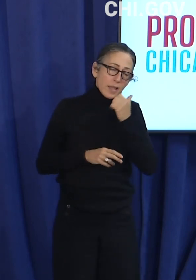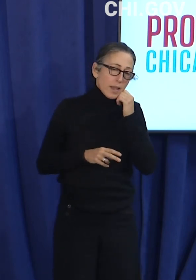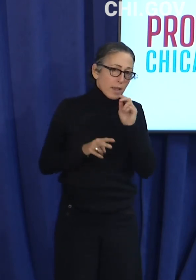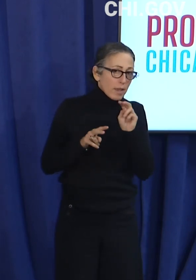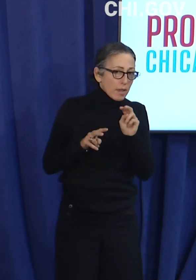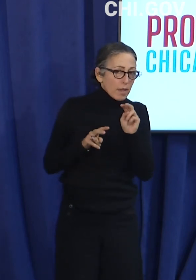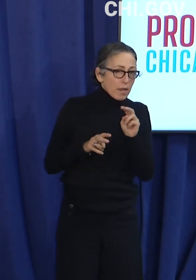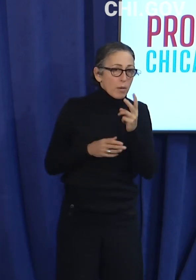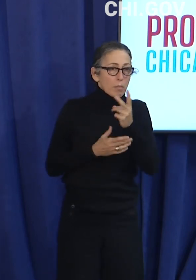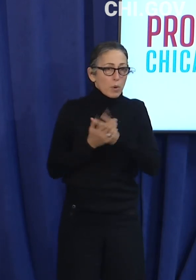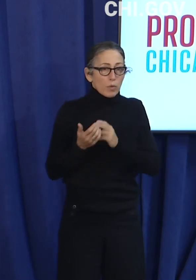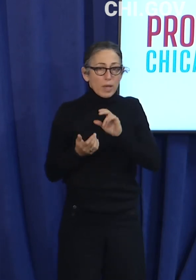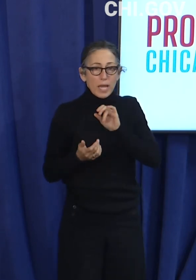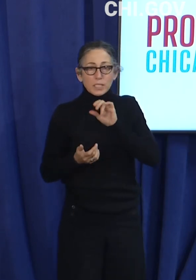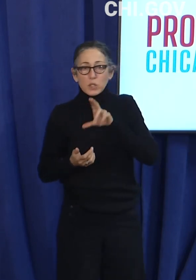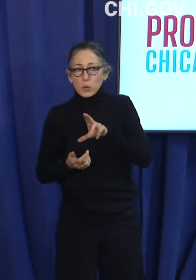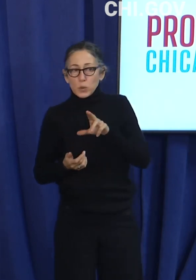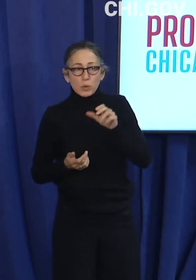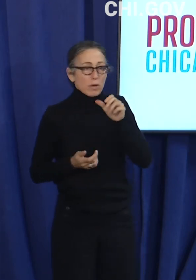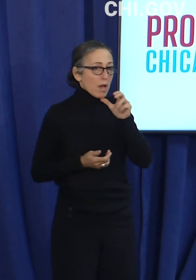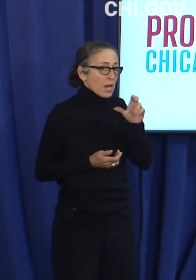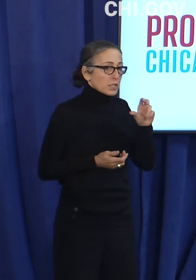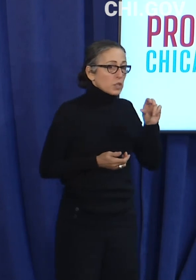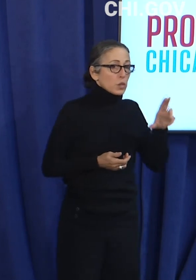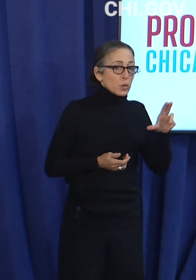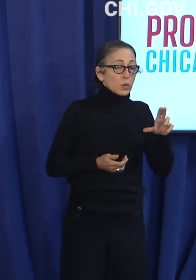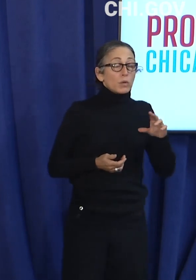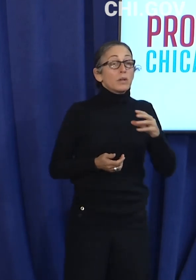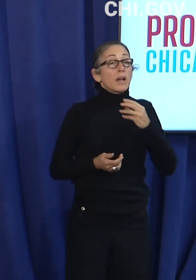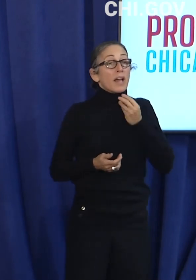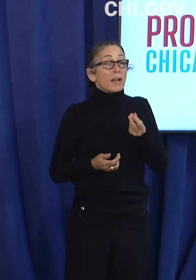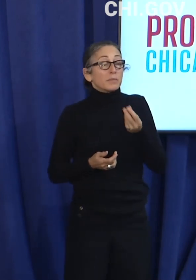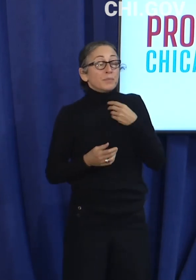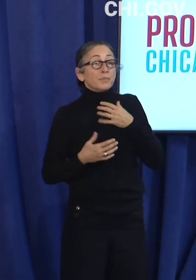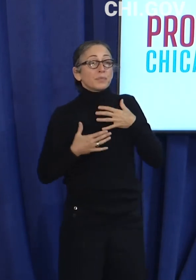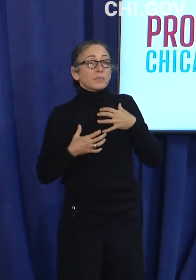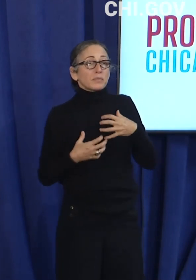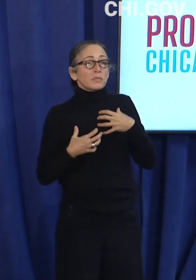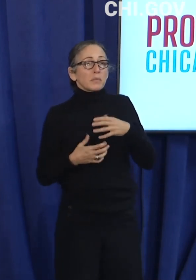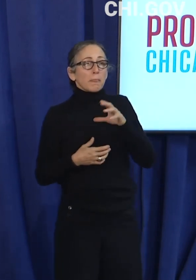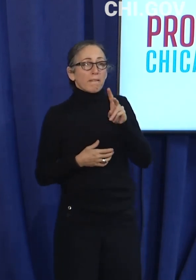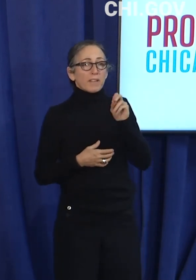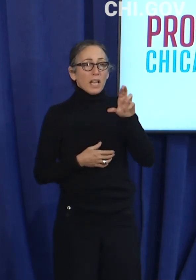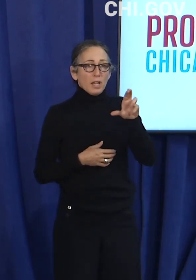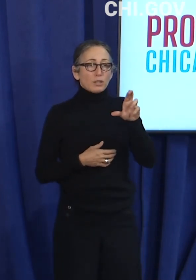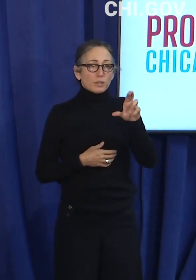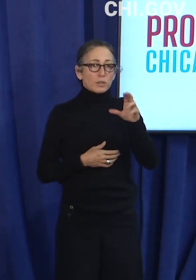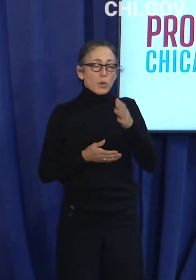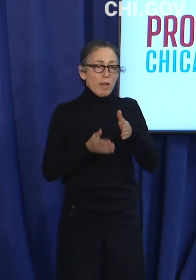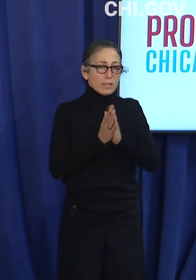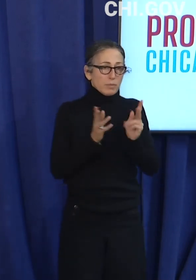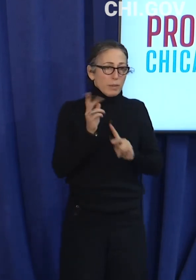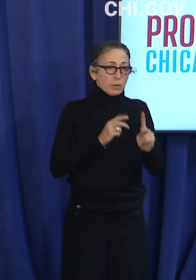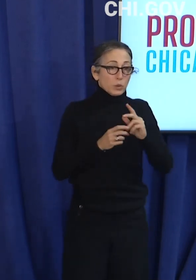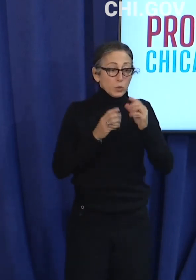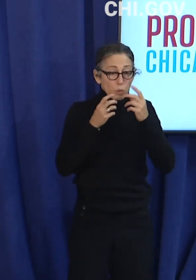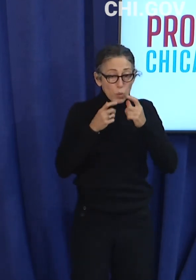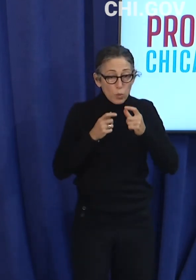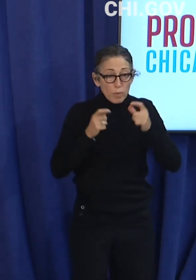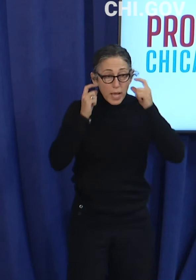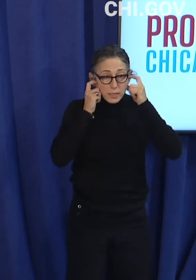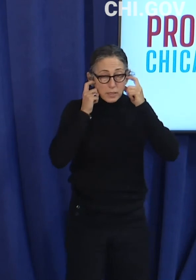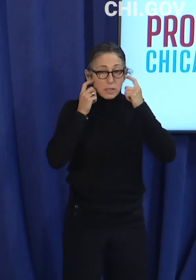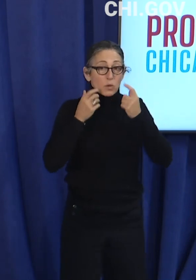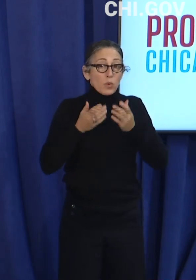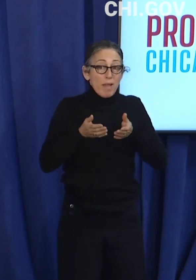non-ICU and ICU and ventilators, and the reason we're up here every day asking people people to wear their masks, not have people over into their